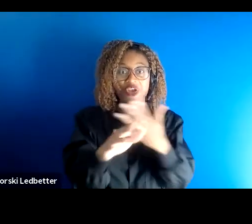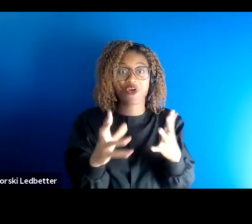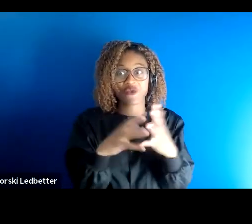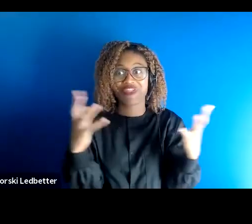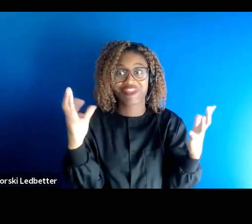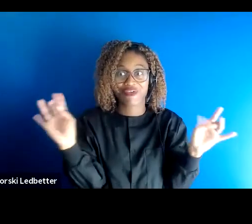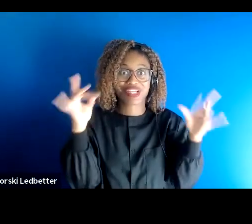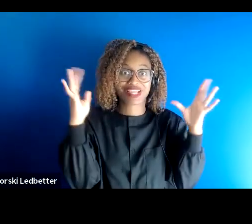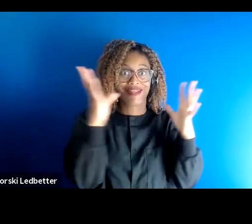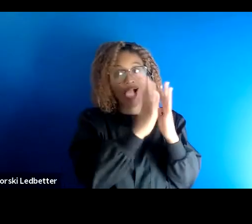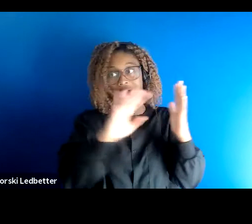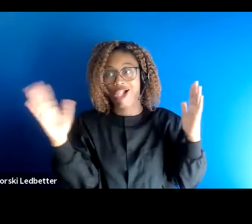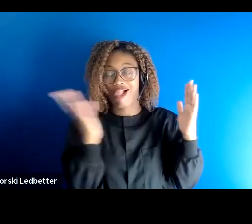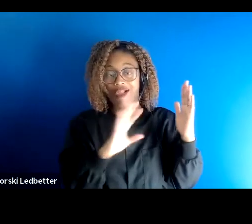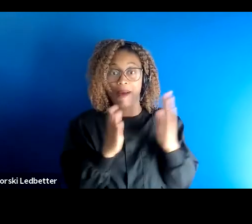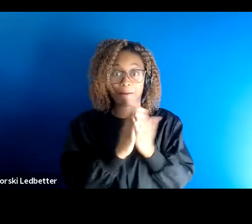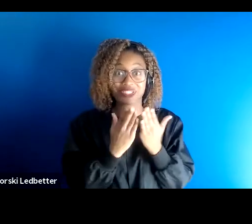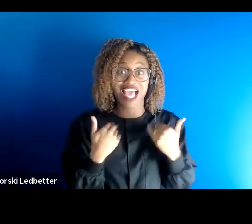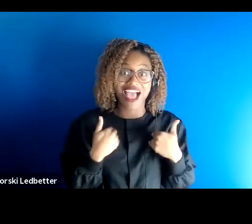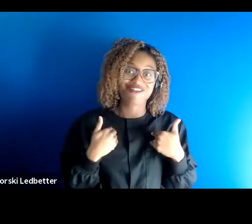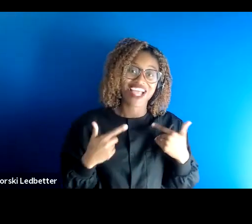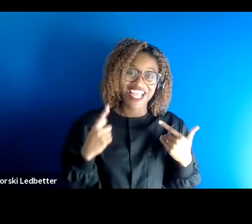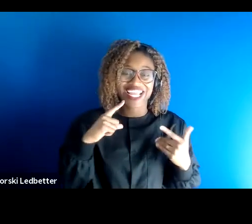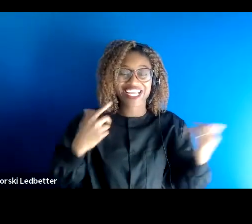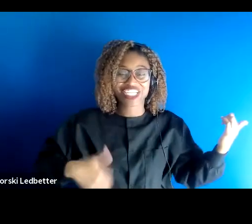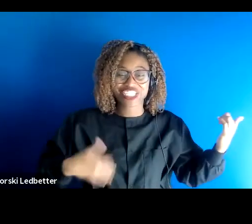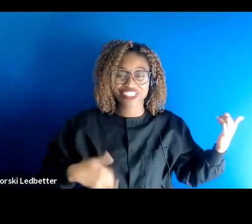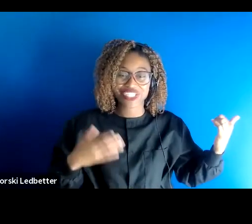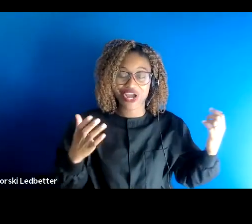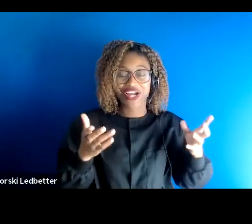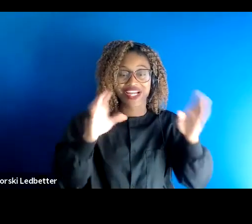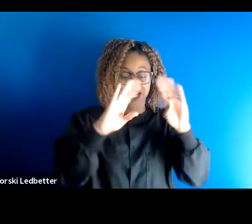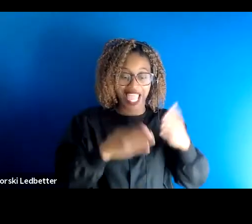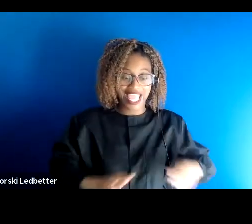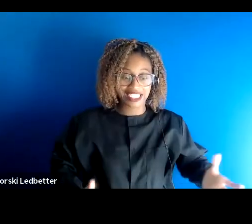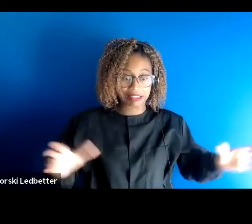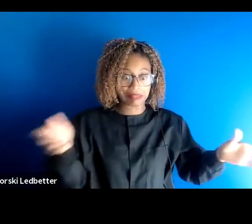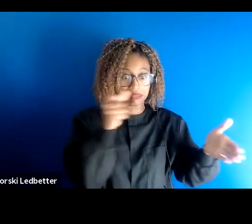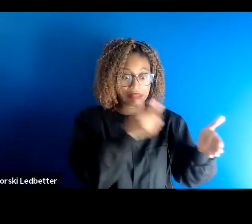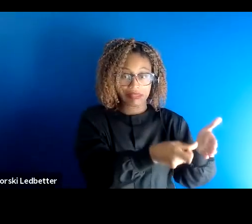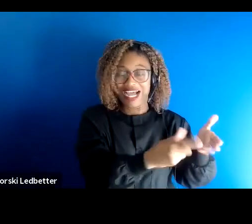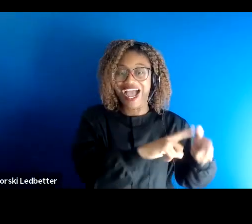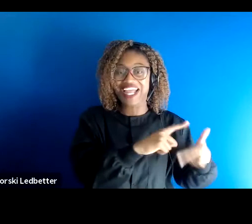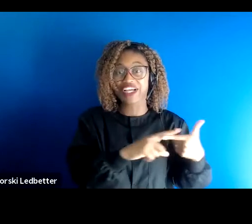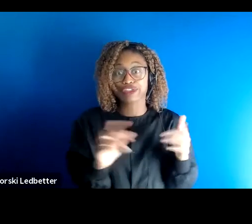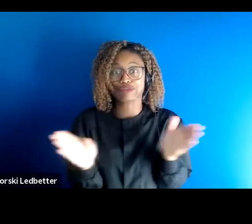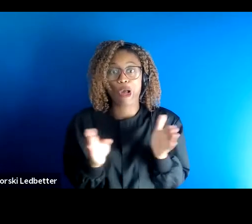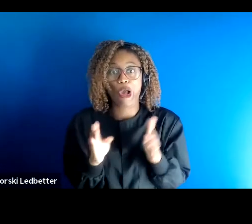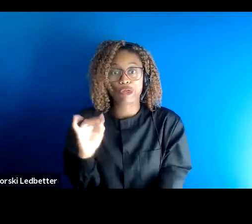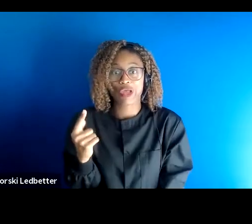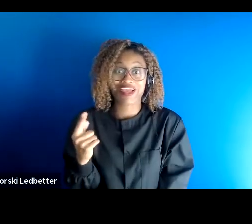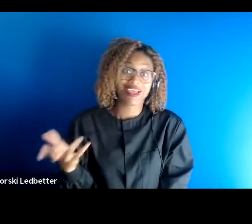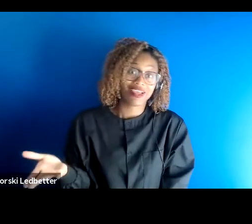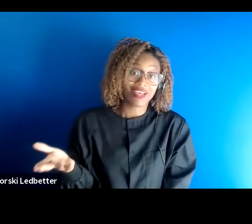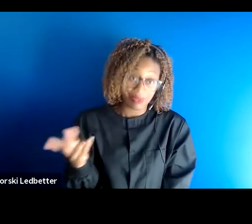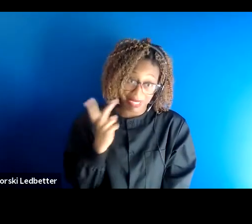well as a guitar case and a small dog that you may see come in and out of the shot, or hear